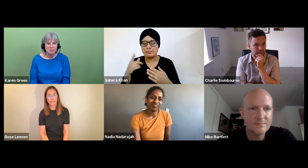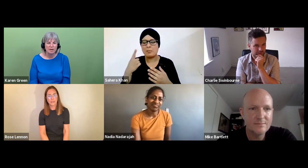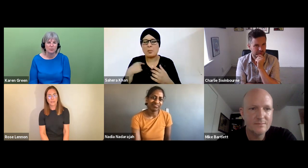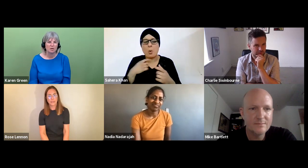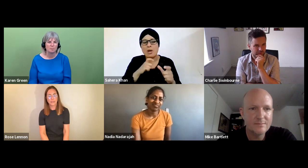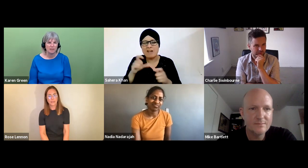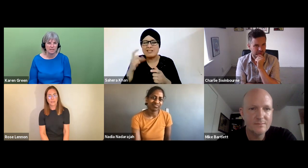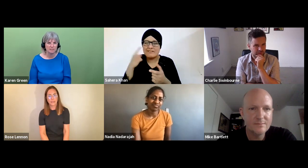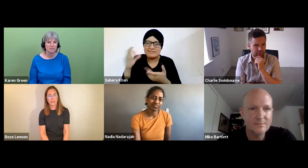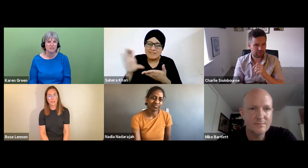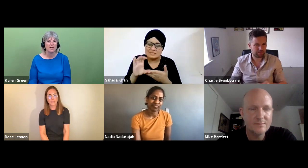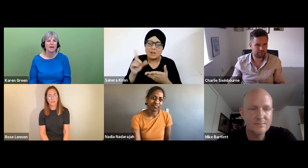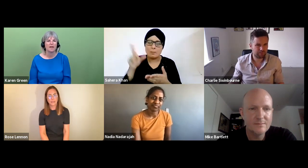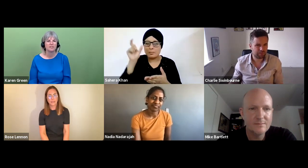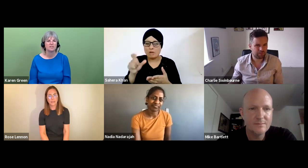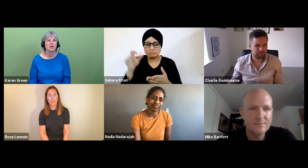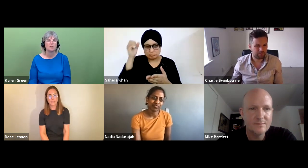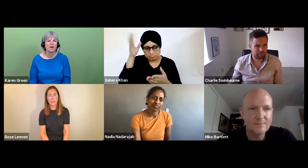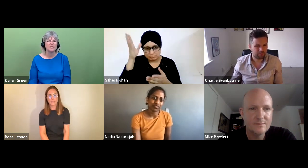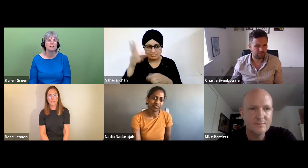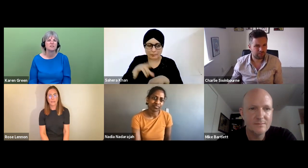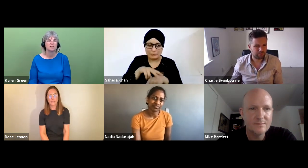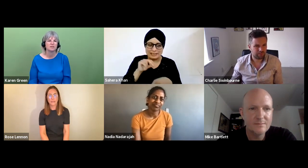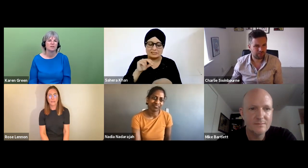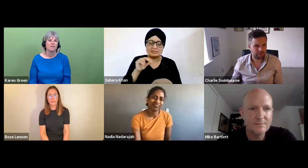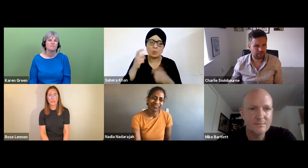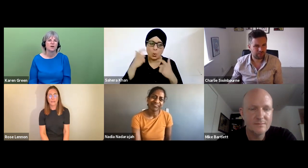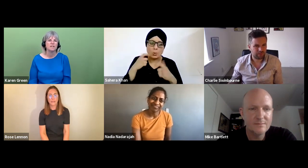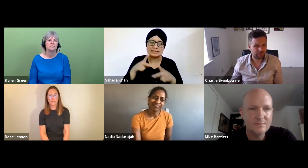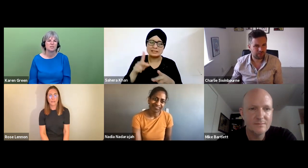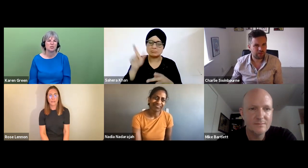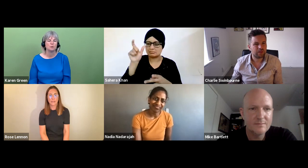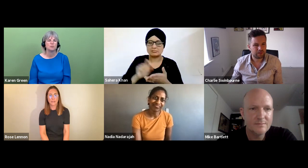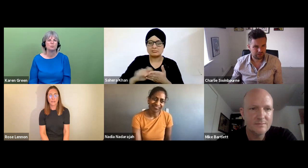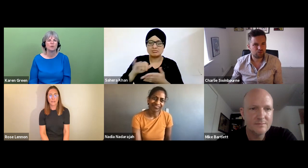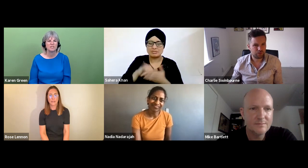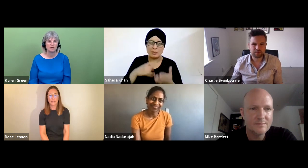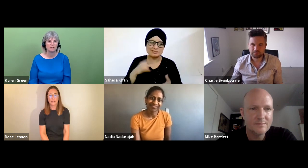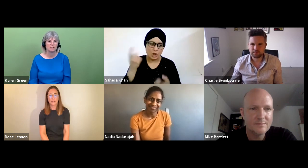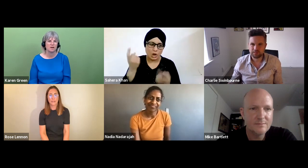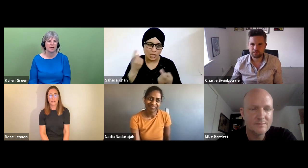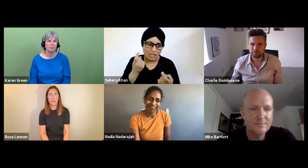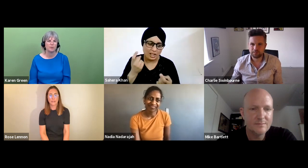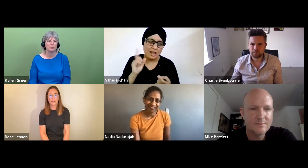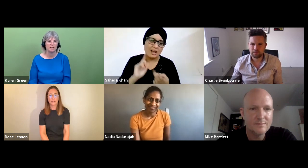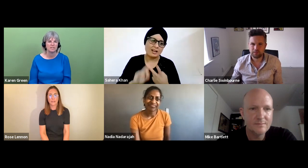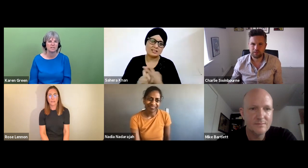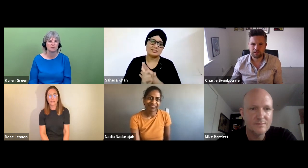about police, but I need to find somebody who's more experienced than I am with the police system. So